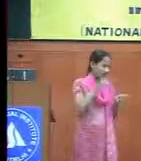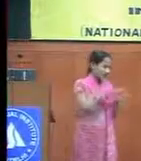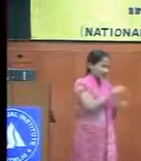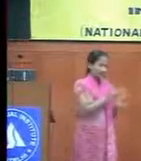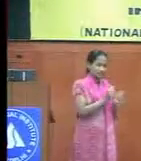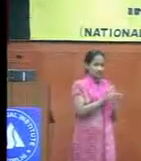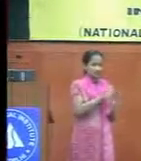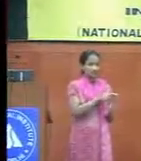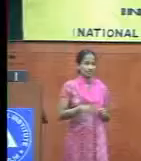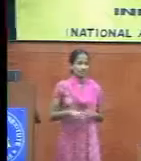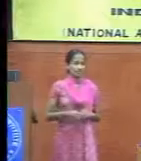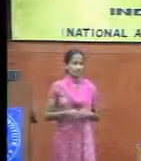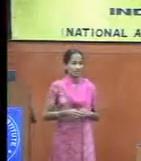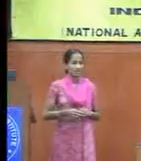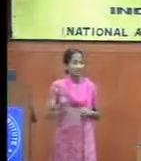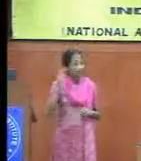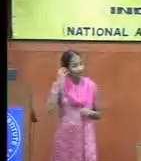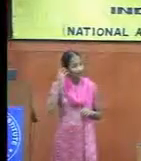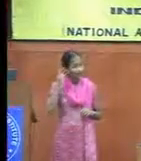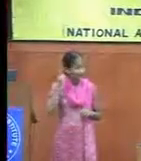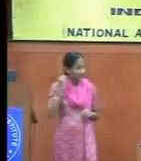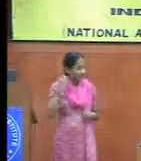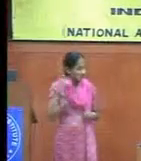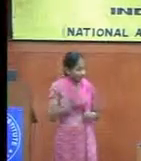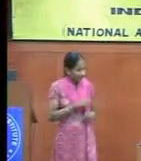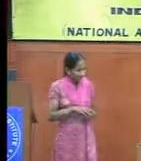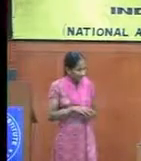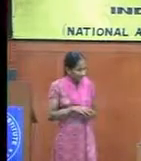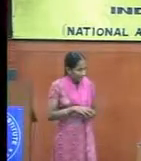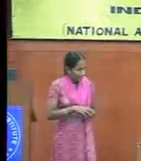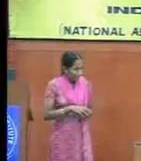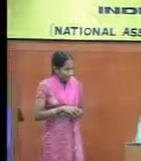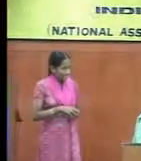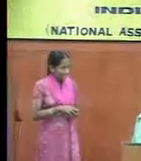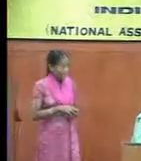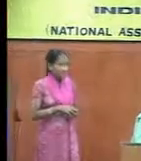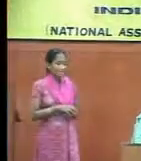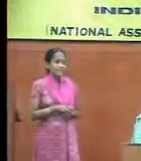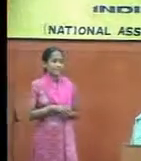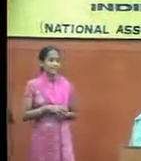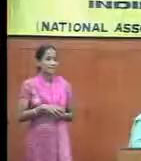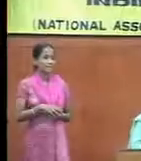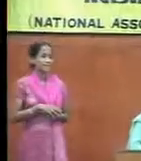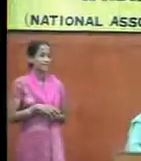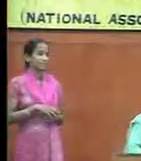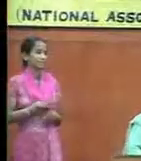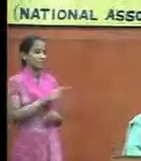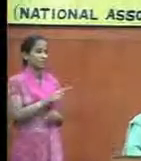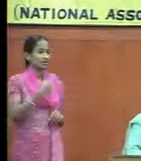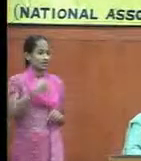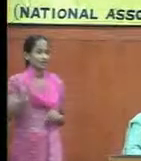that is nominate other normal persons. For deaf persons, there should why be a parent. People discriminate the